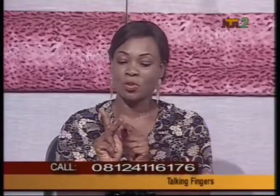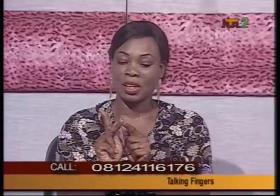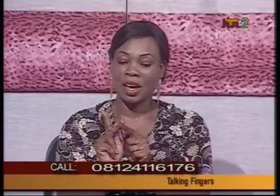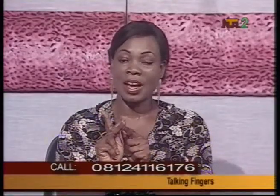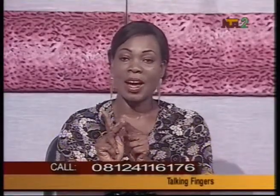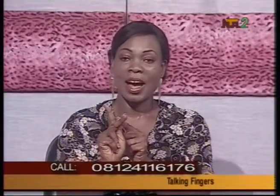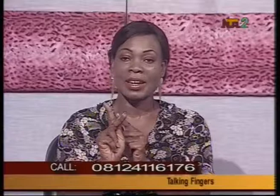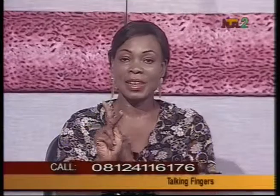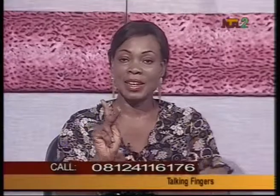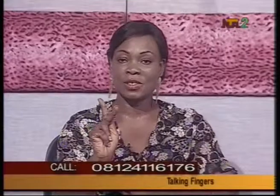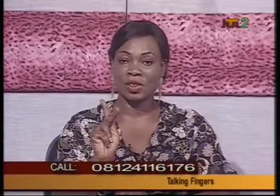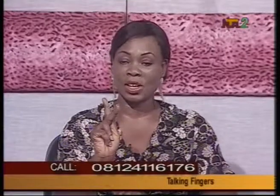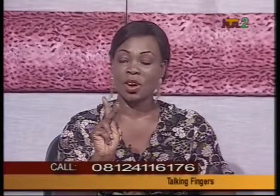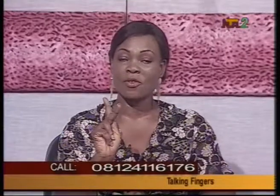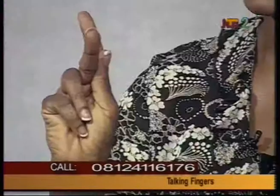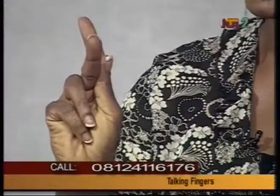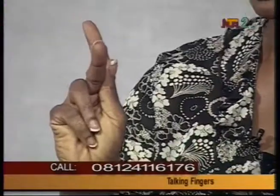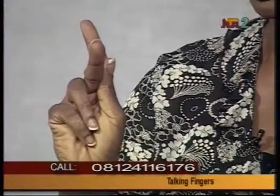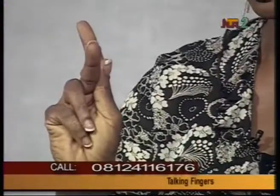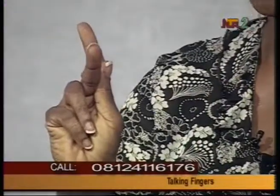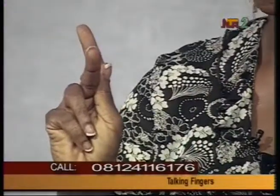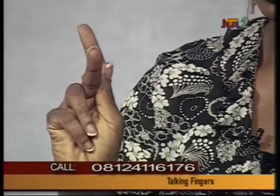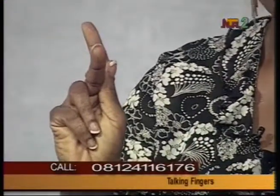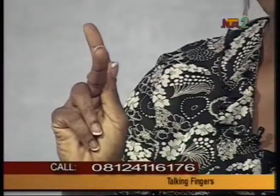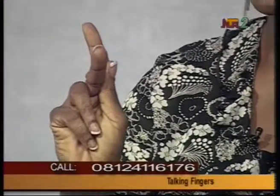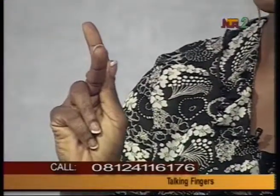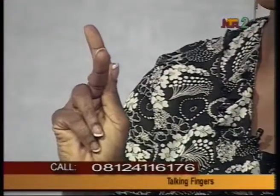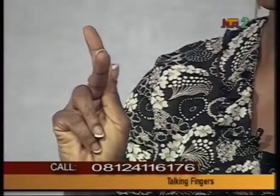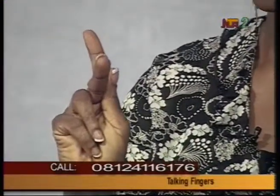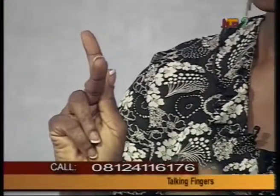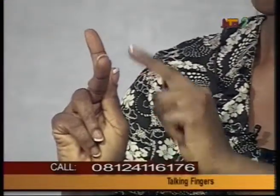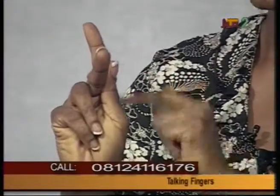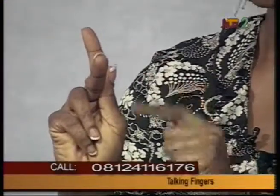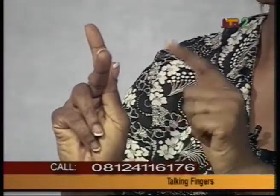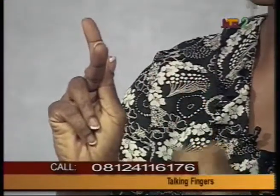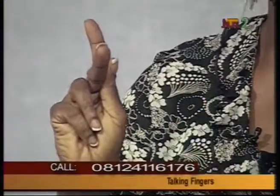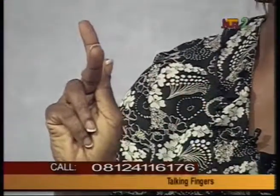finger and the index finger. You have your K this way. And it makes sense. This is how K is written.